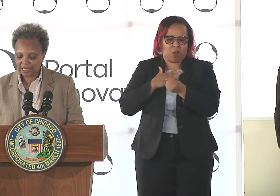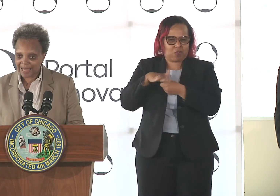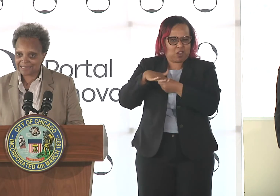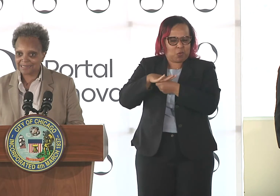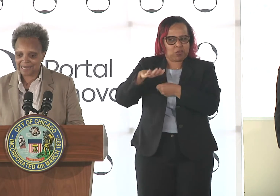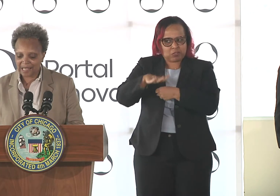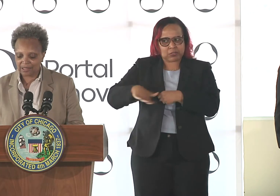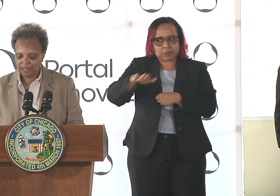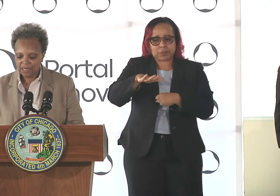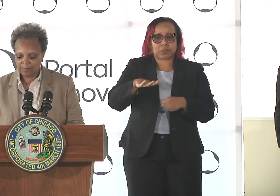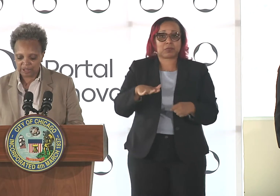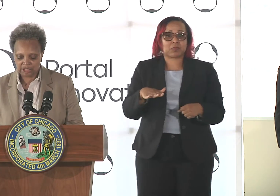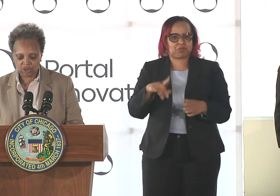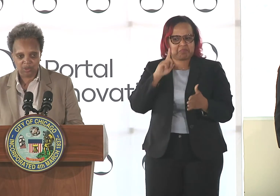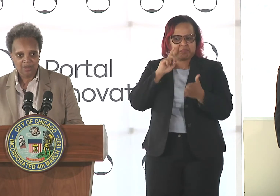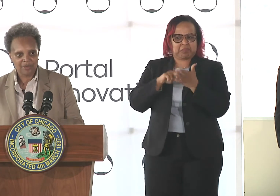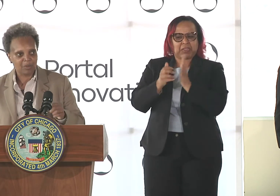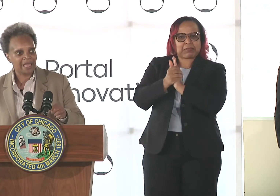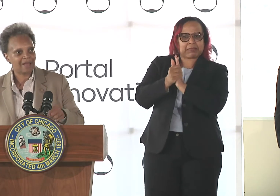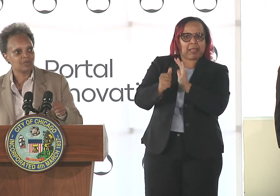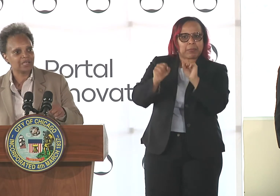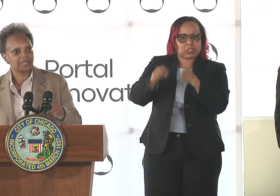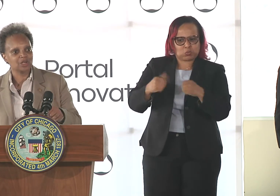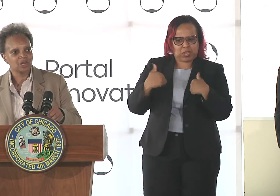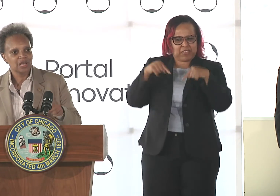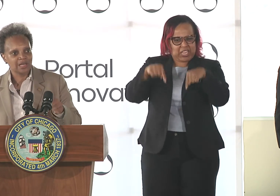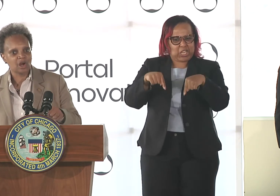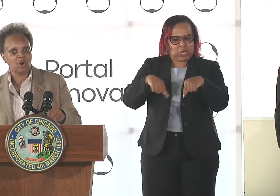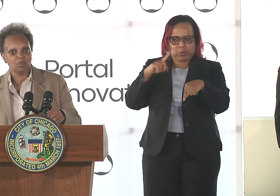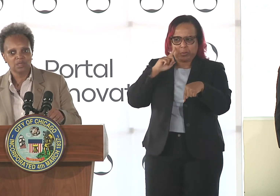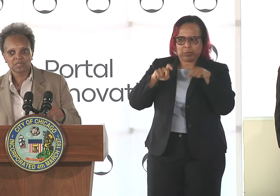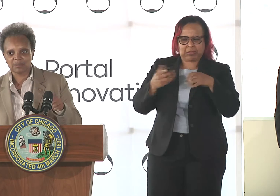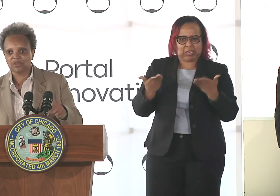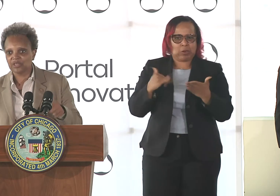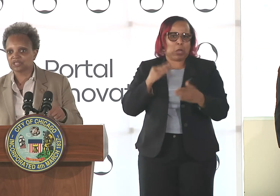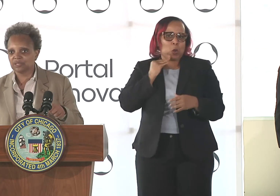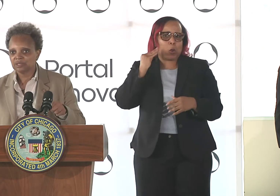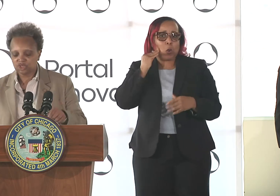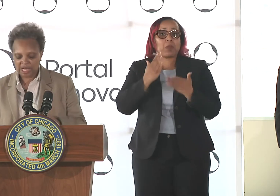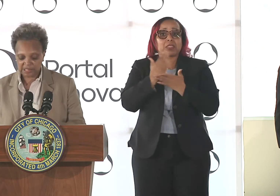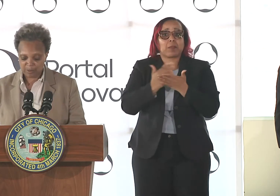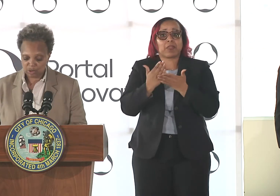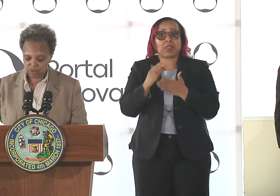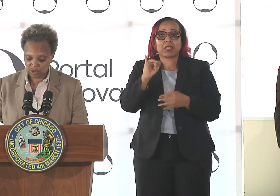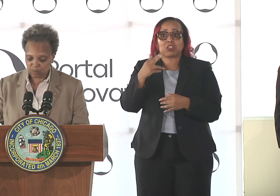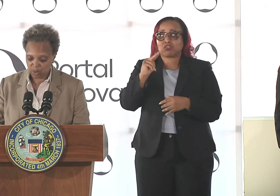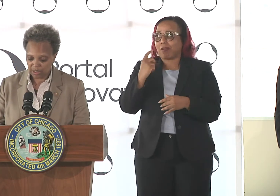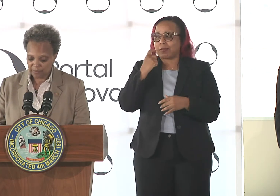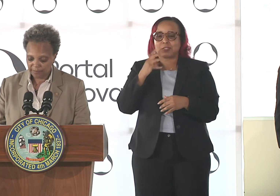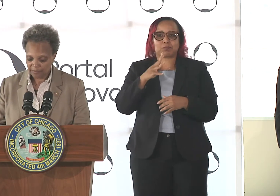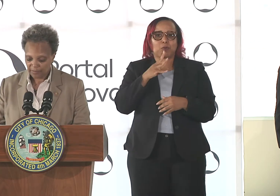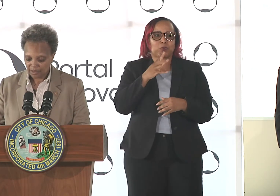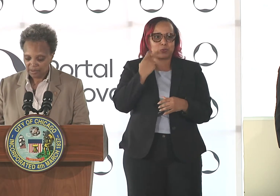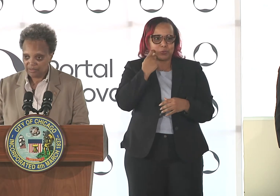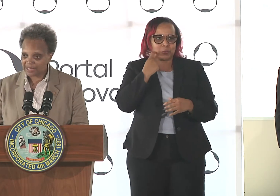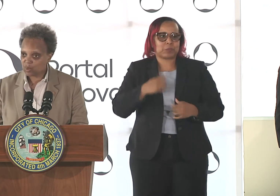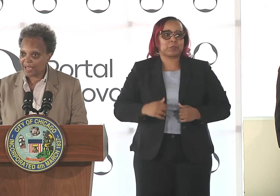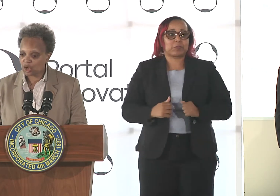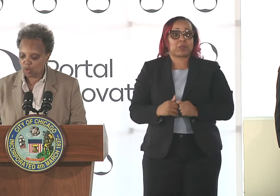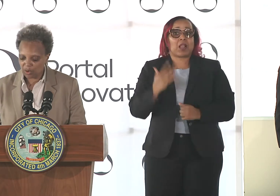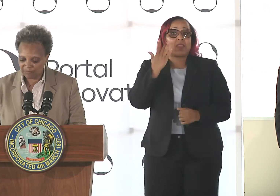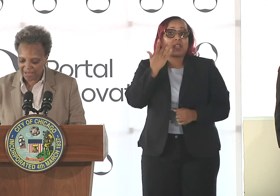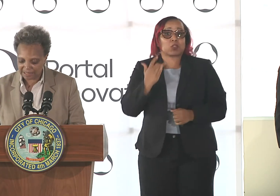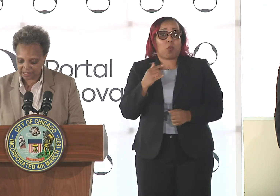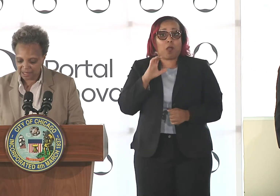and unlocks the talent and potential that we have right here at home, some of the things that John spoke to this morning. That's